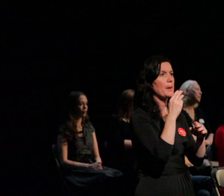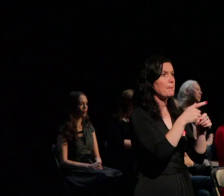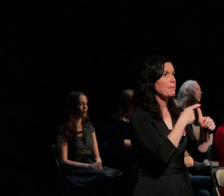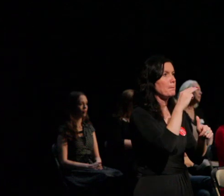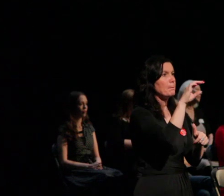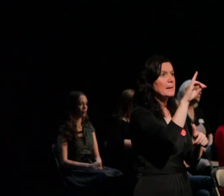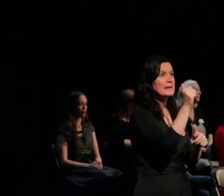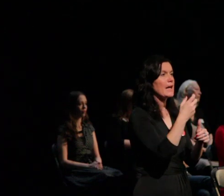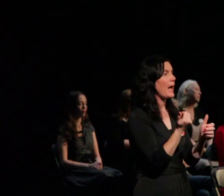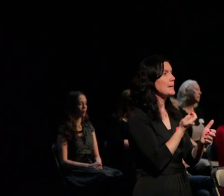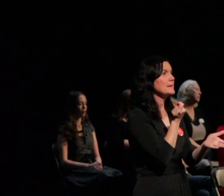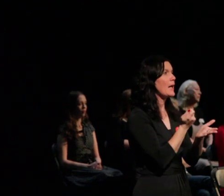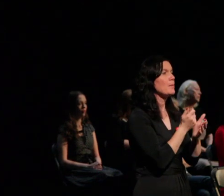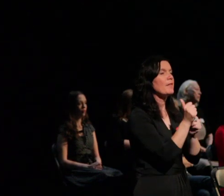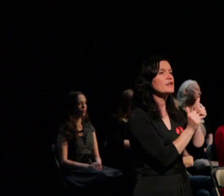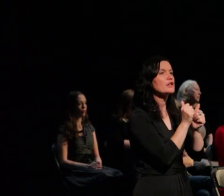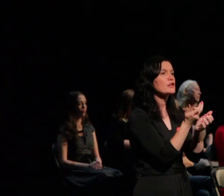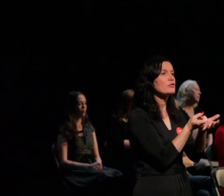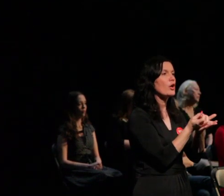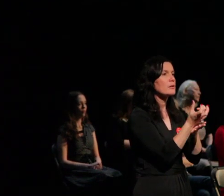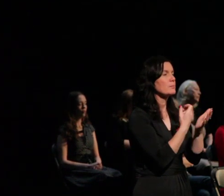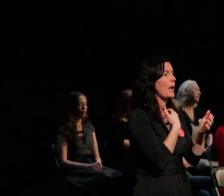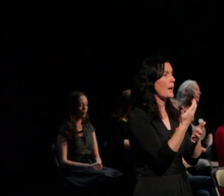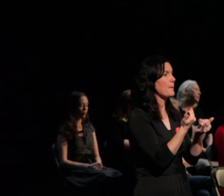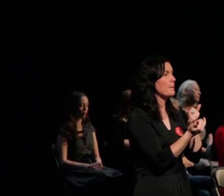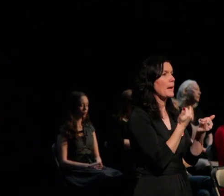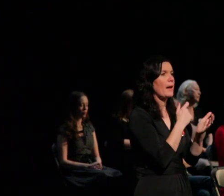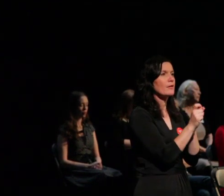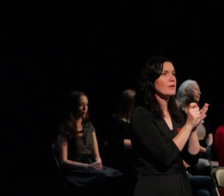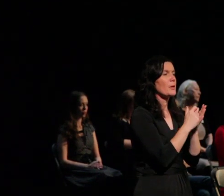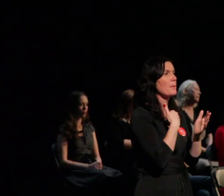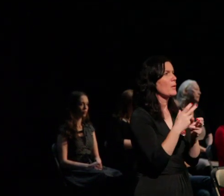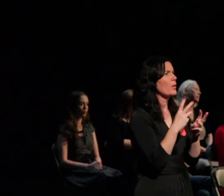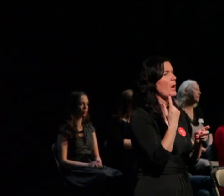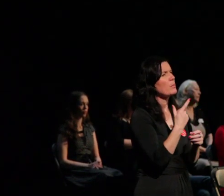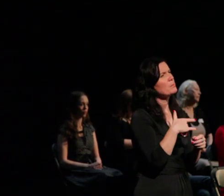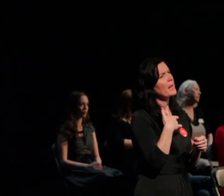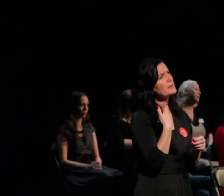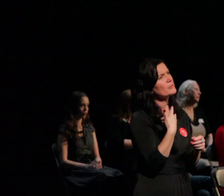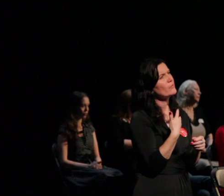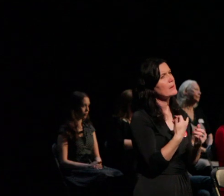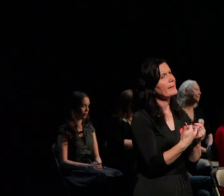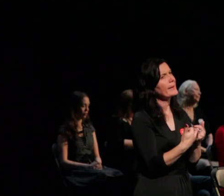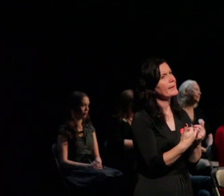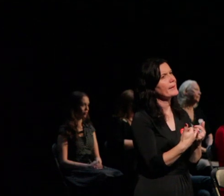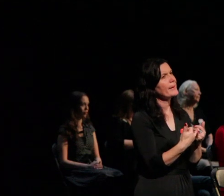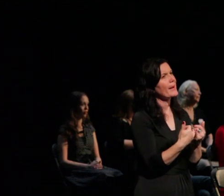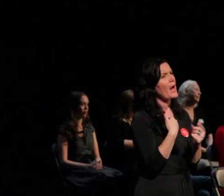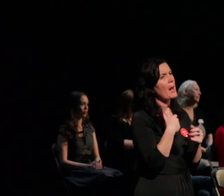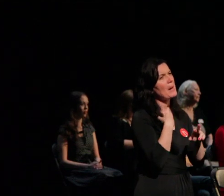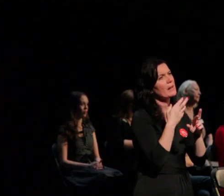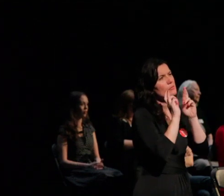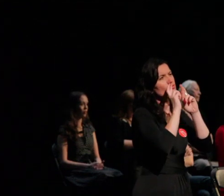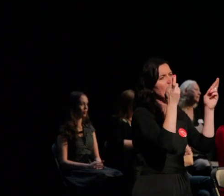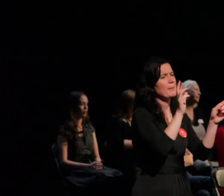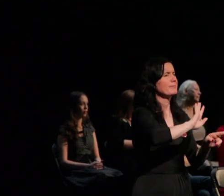when they were discussing my plays and my work. But I was always made to feel a little bit like a screamer